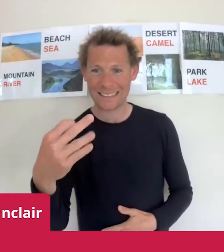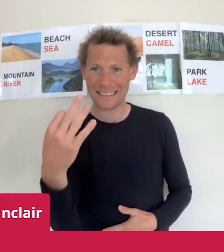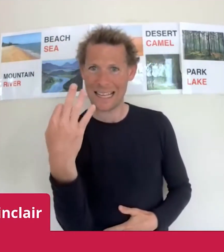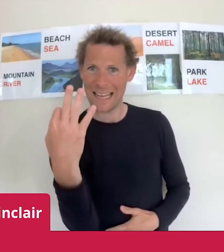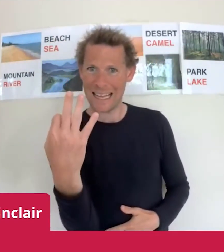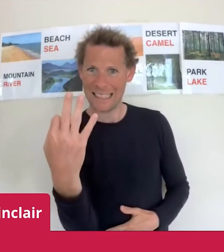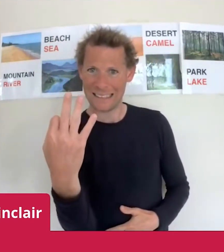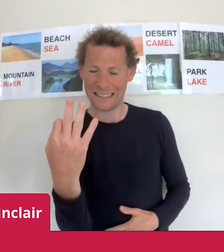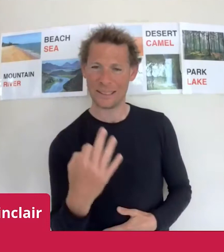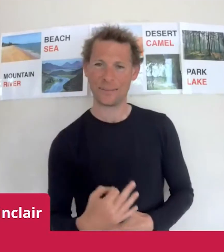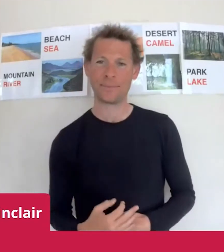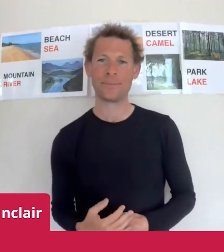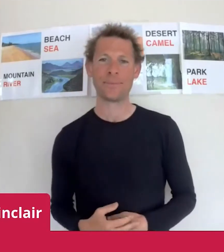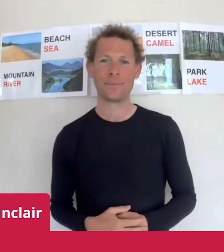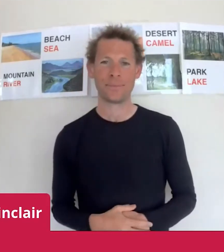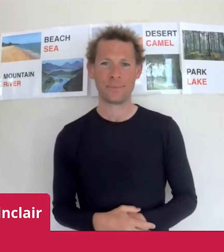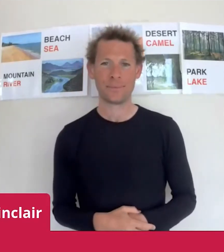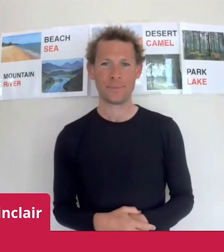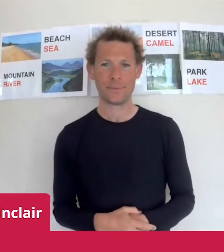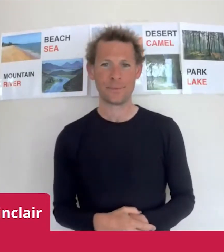Okay, number 8.